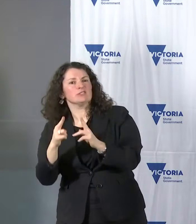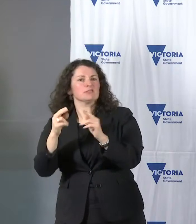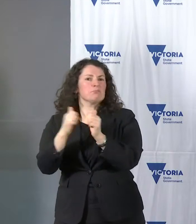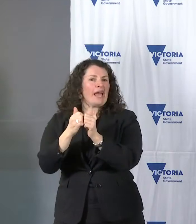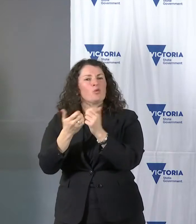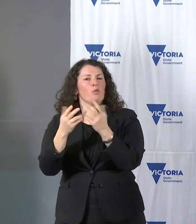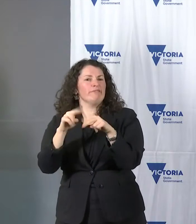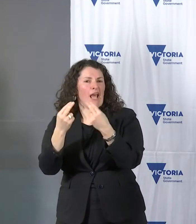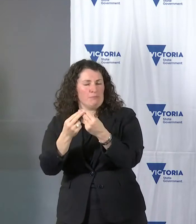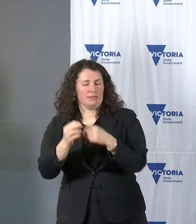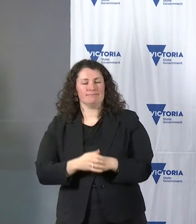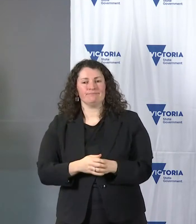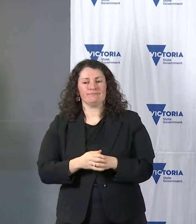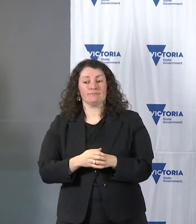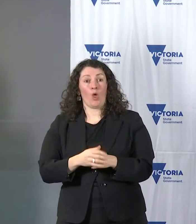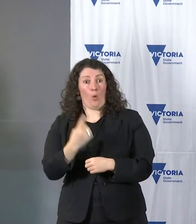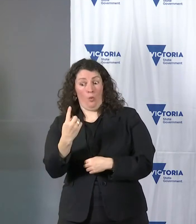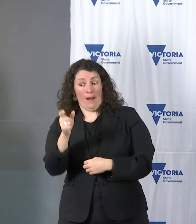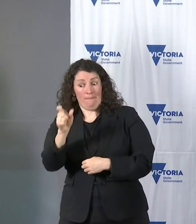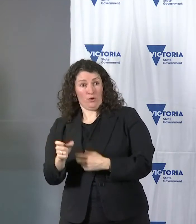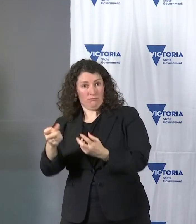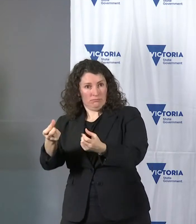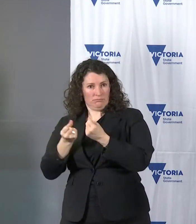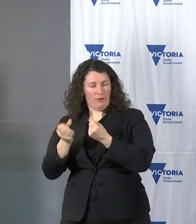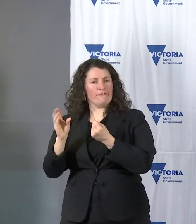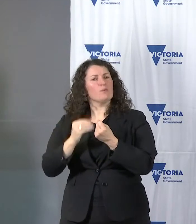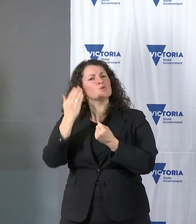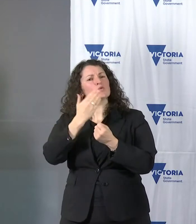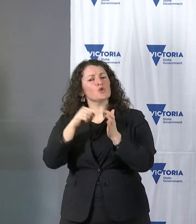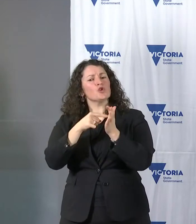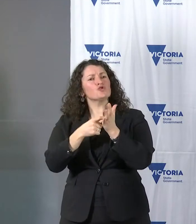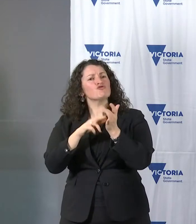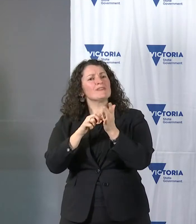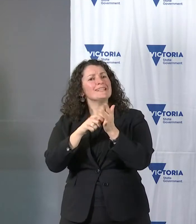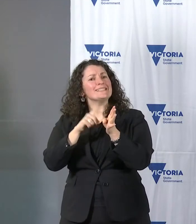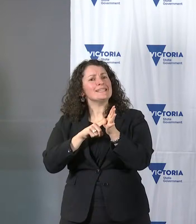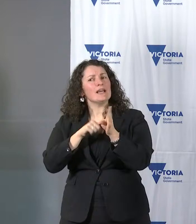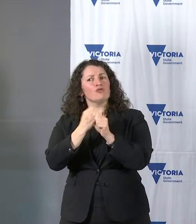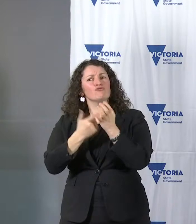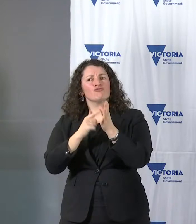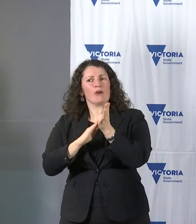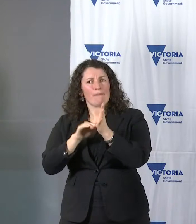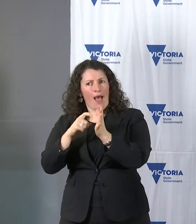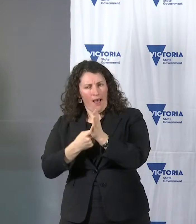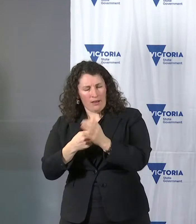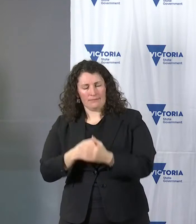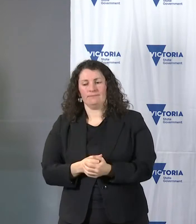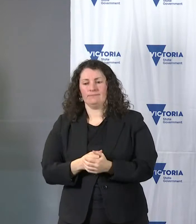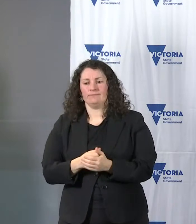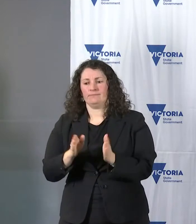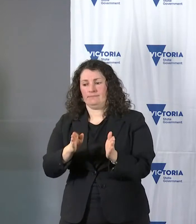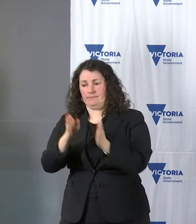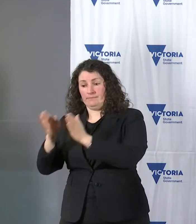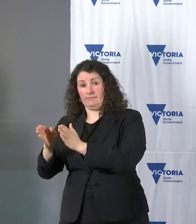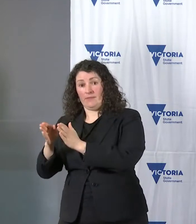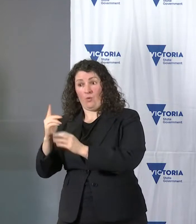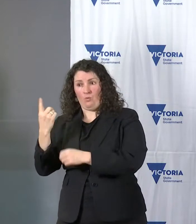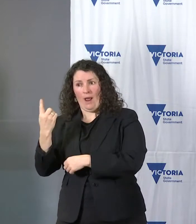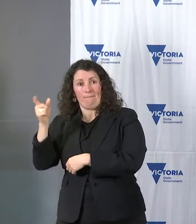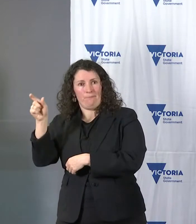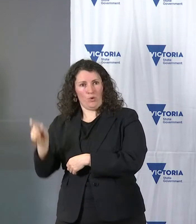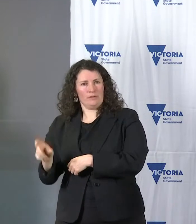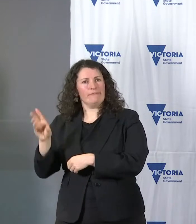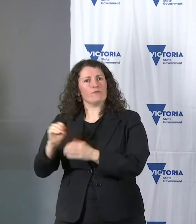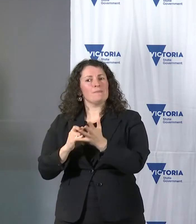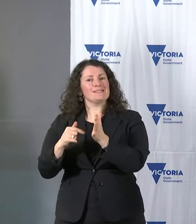Grammar. Another case is a household contact linked to St Patrick's Primary School